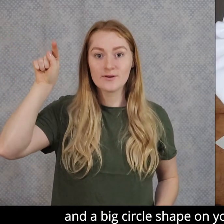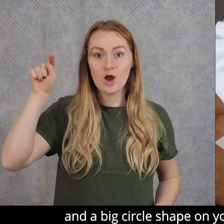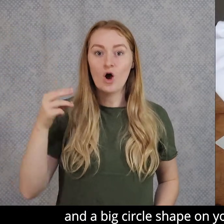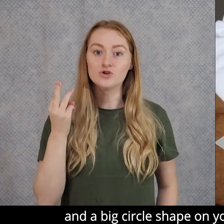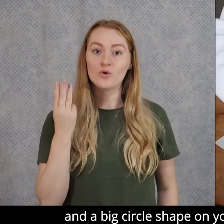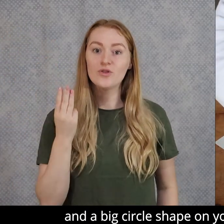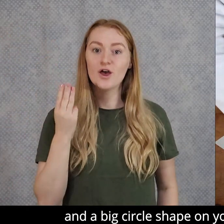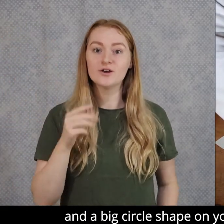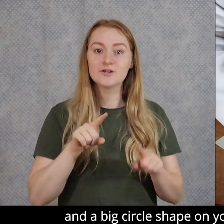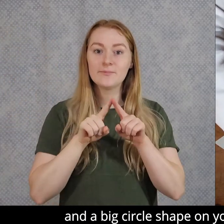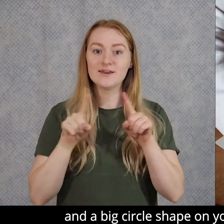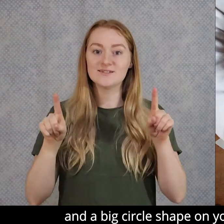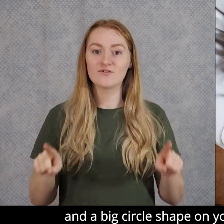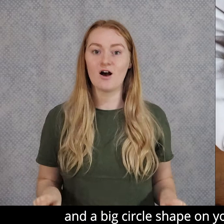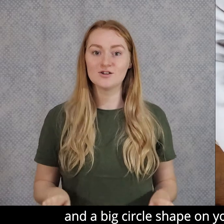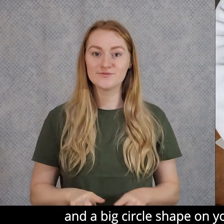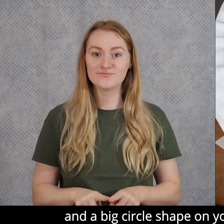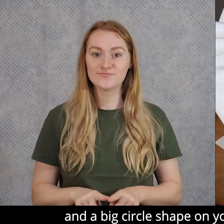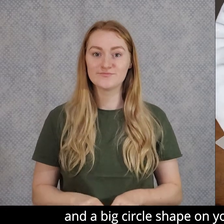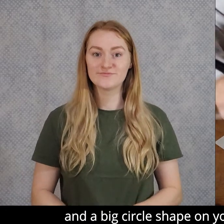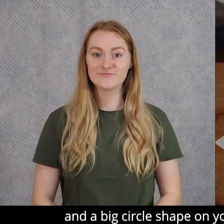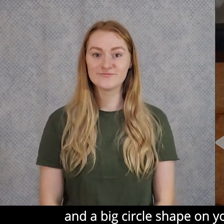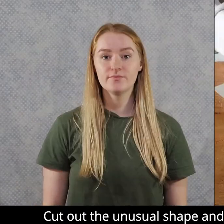shape on your 3rd piece of card.